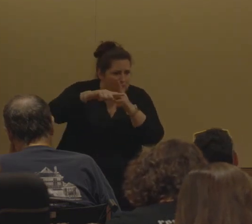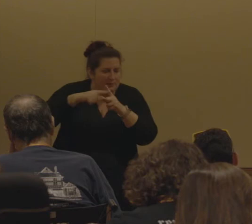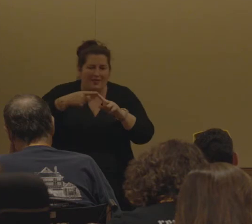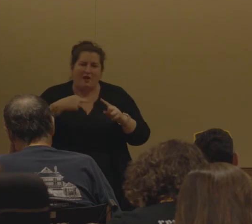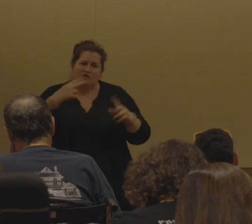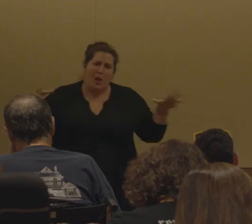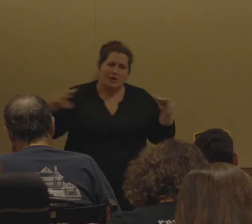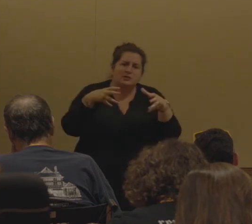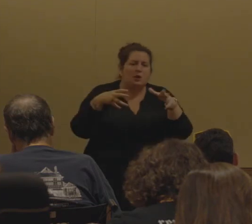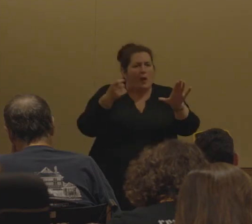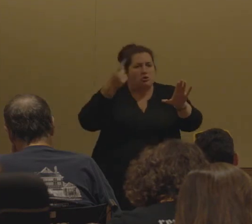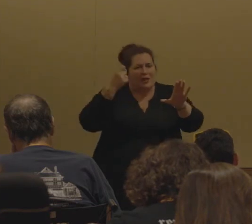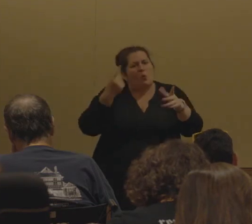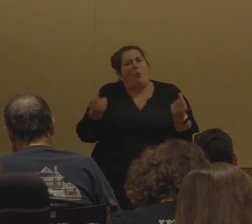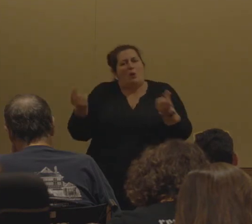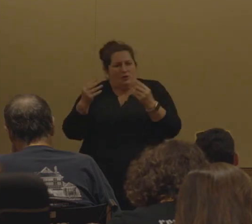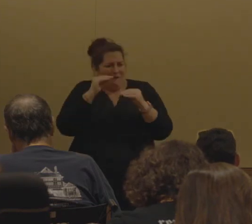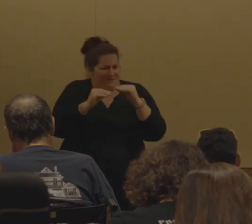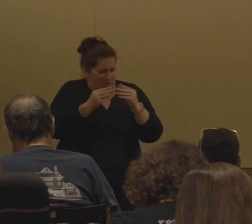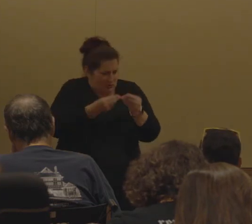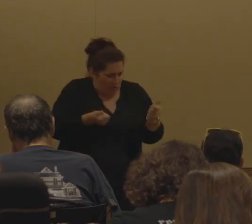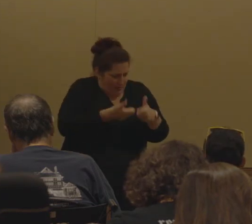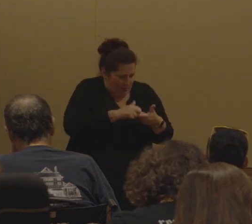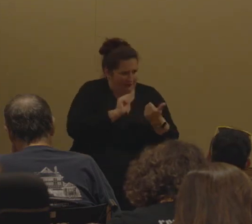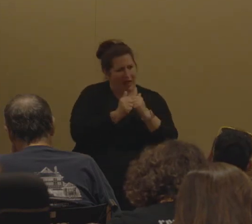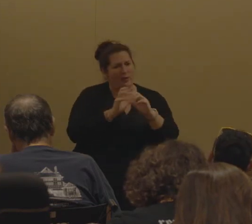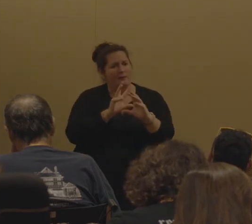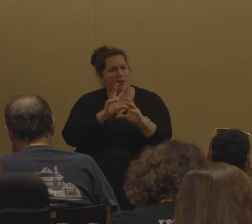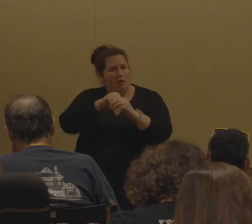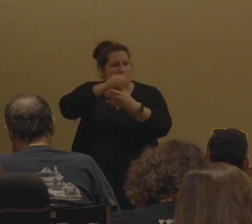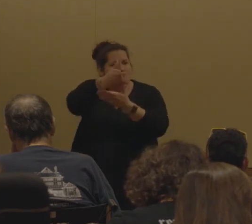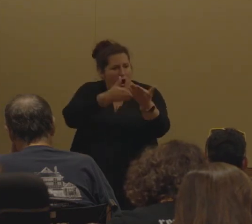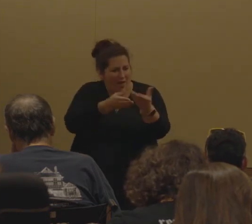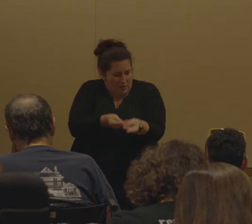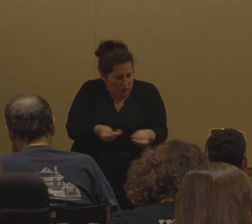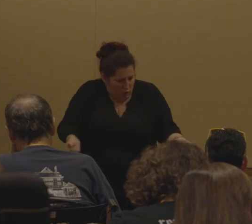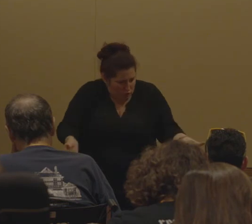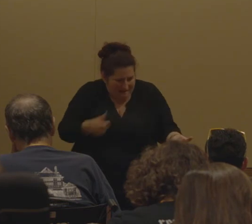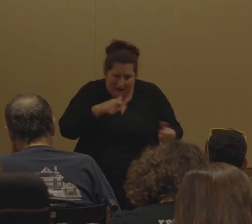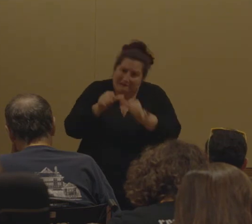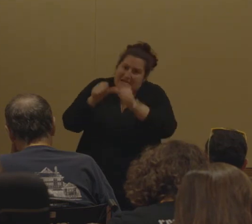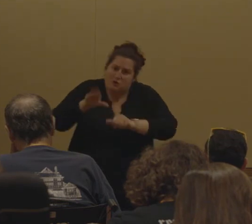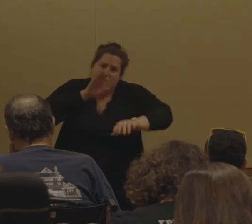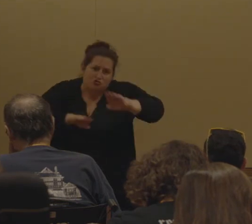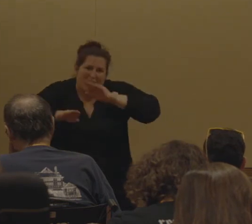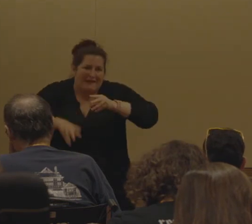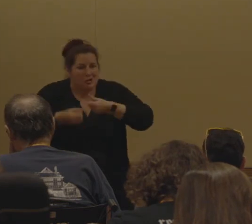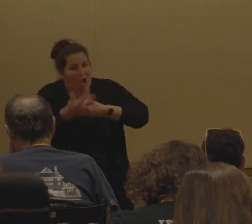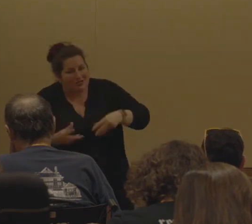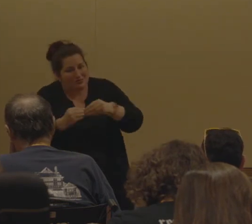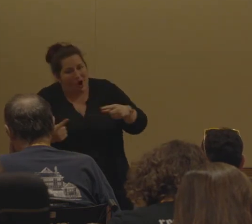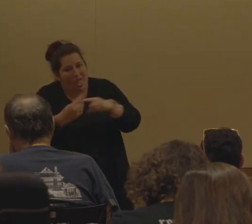saying, okay, within reason, what can we do to fix it? How do we become a part of the solution and not continue with frustration, which only adds to the